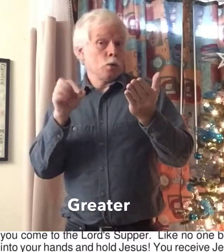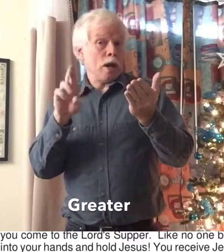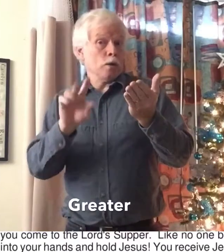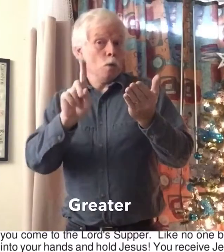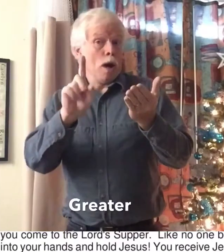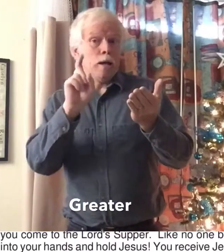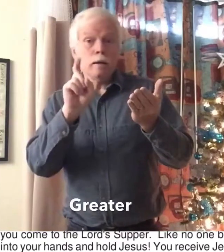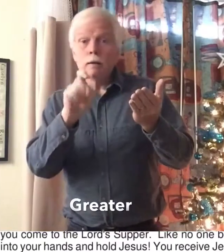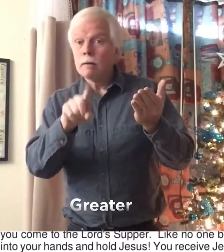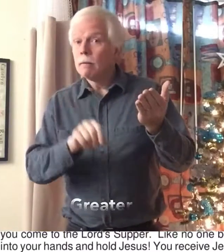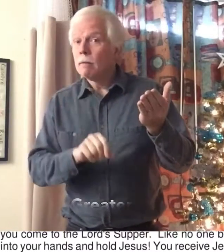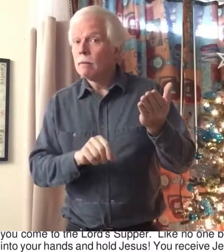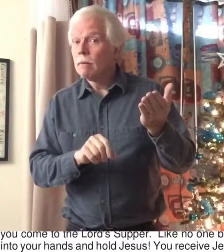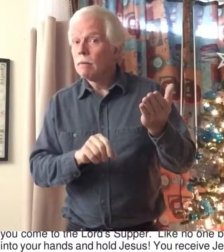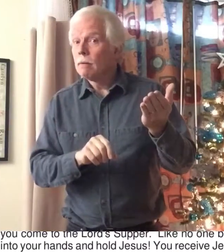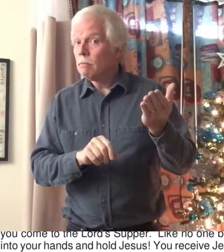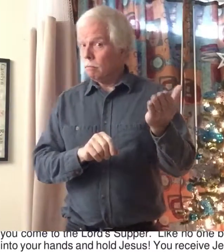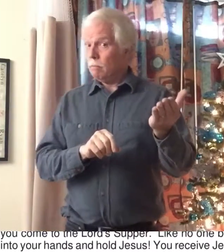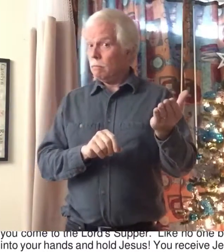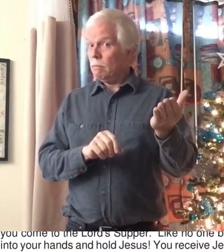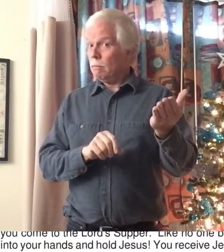verses 13 through 17.